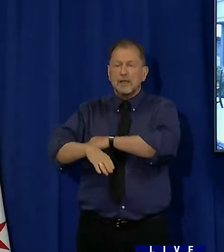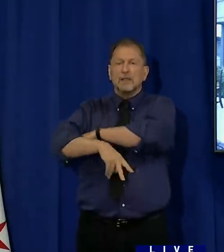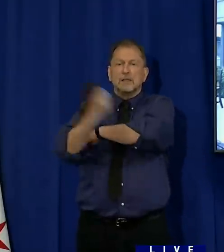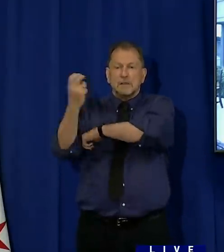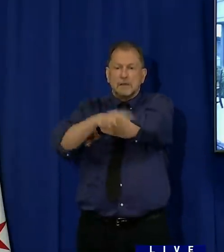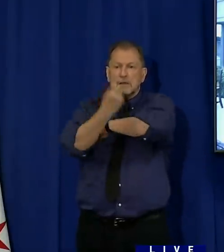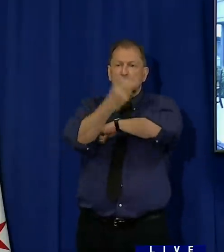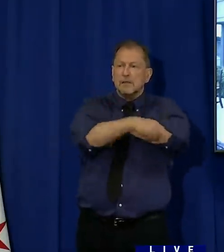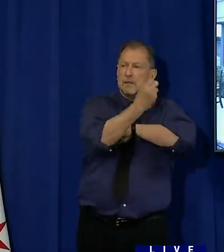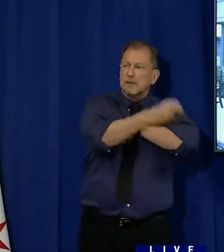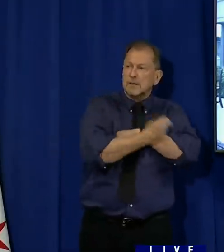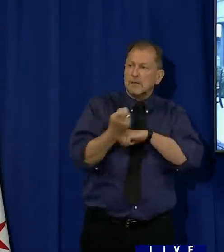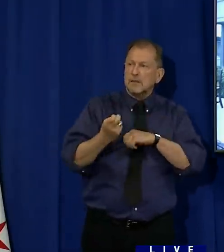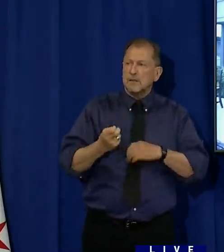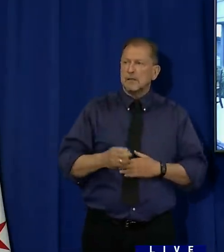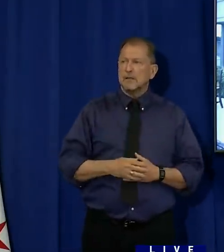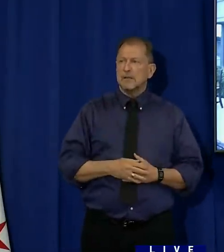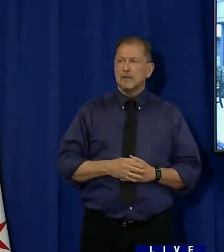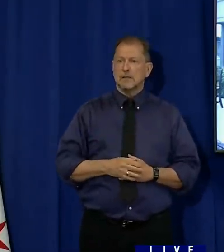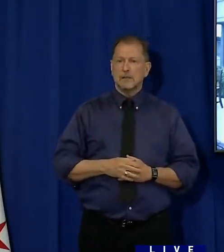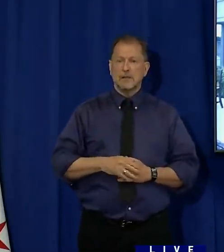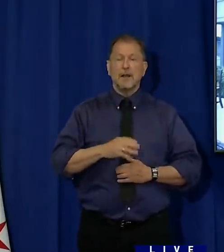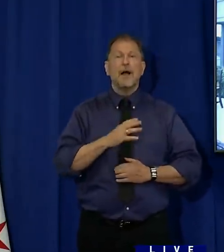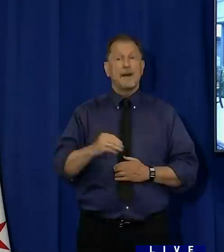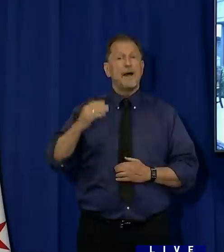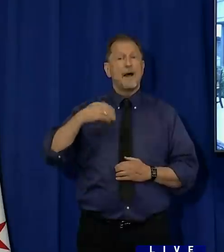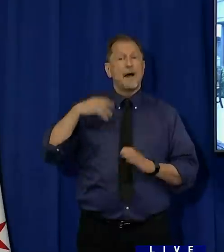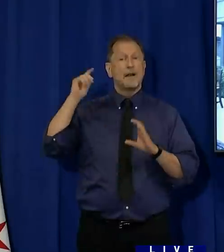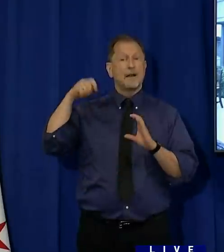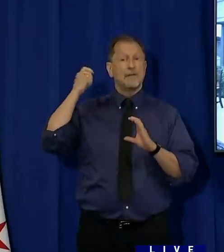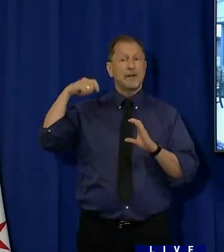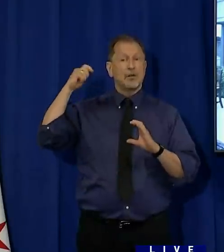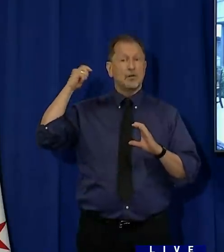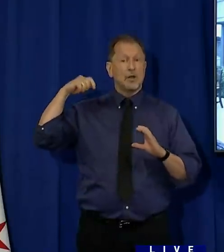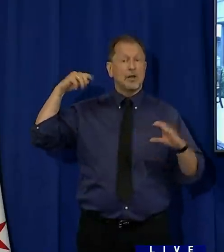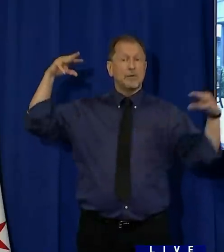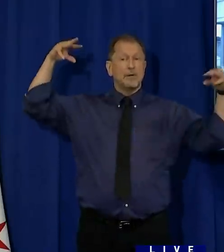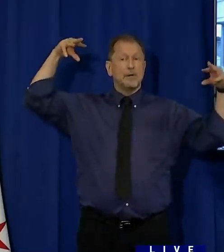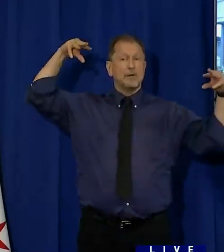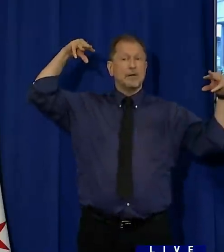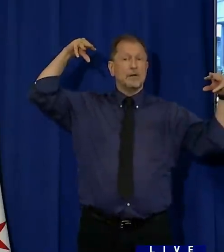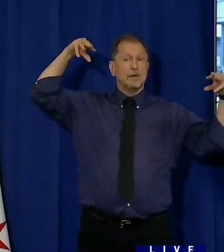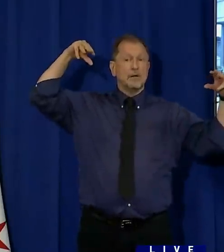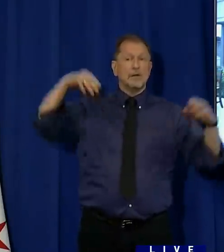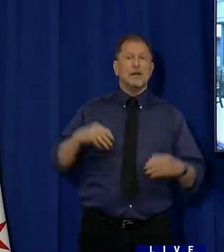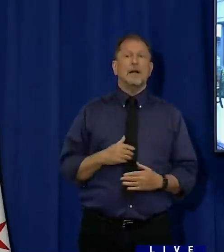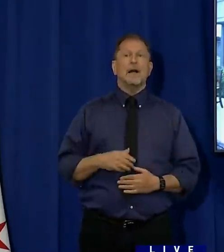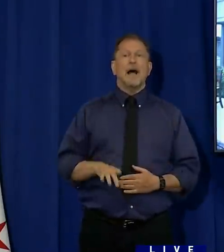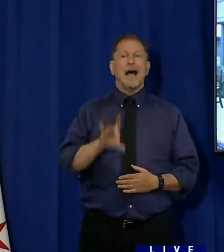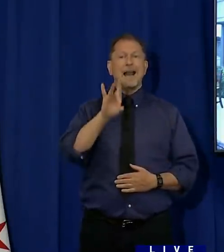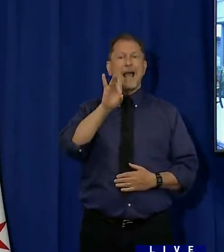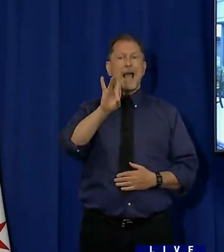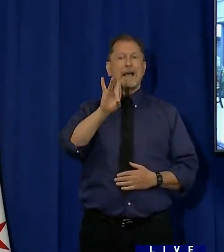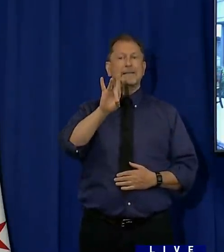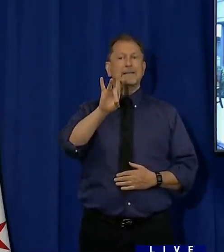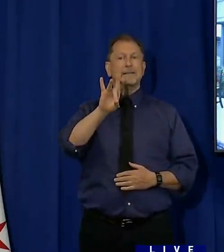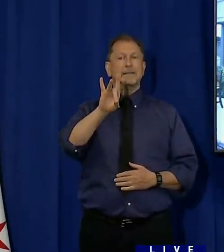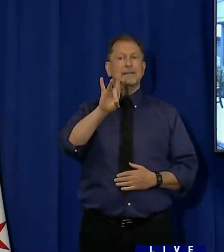had a videotape of 8 or more police officers